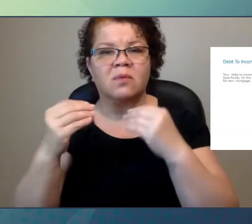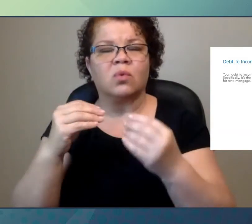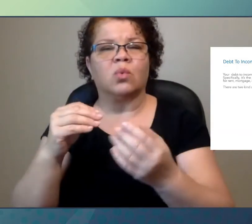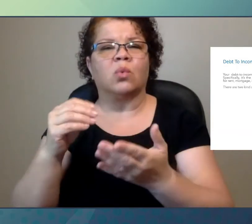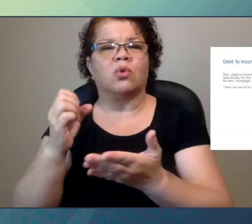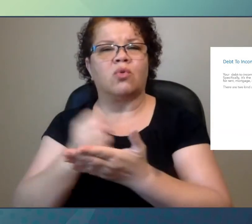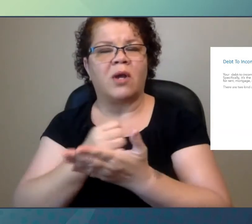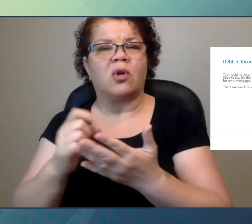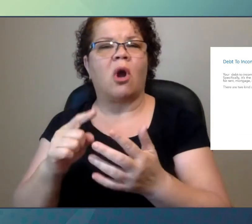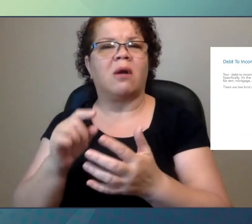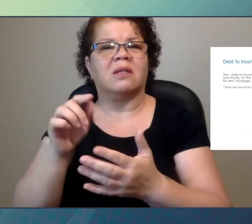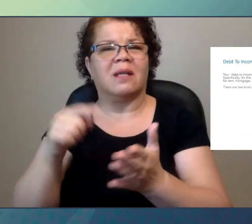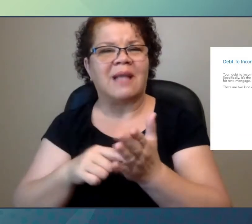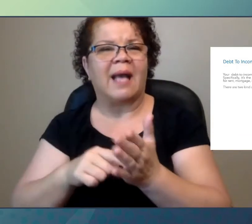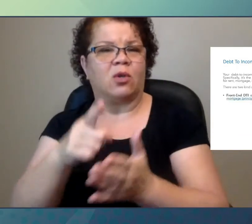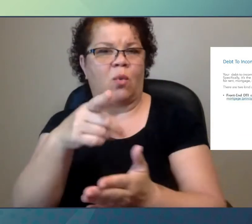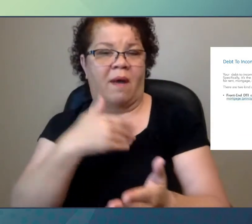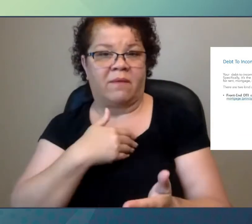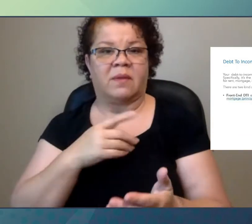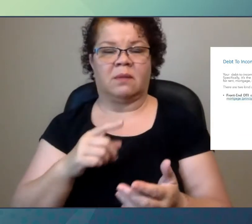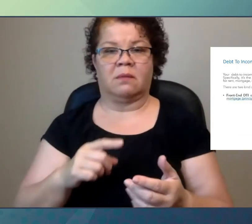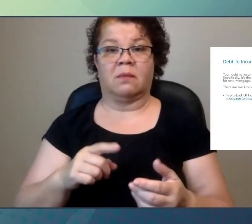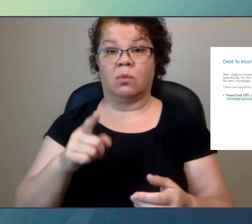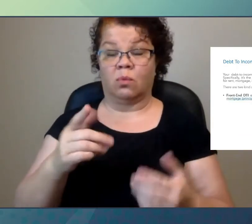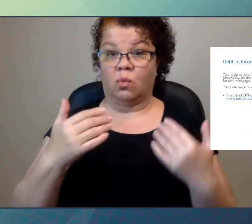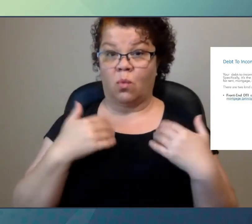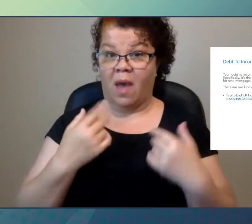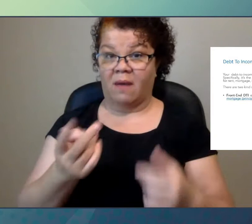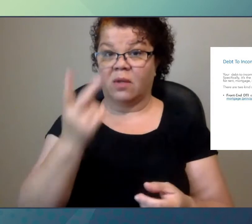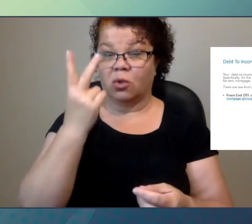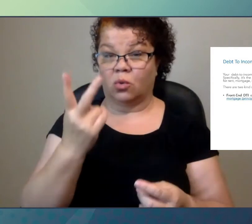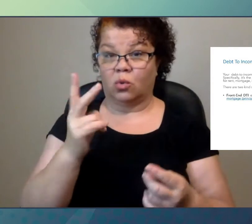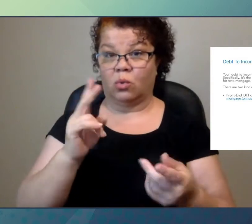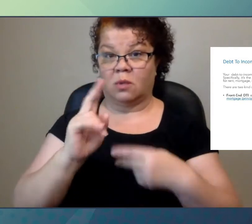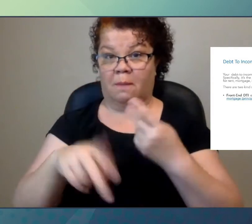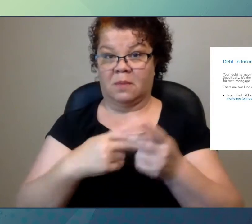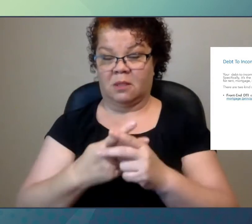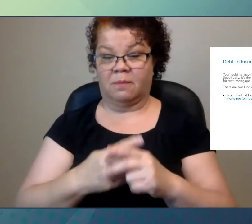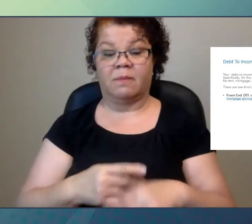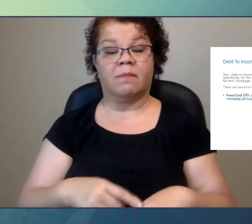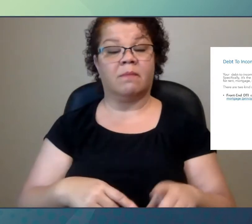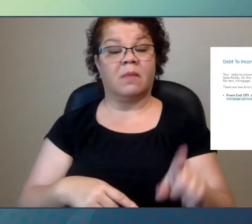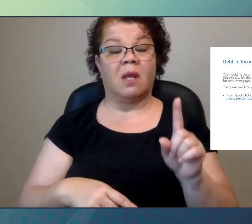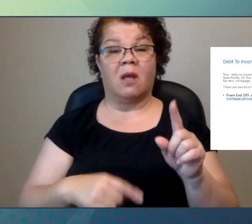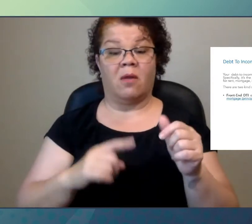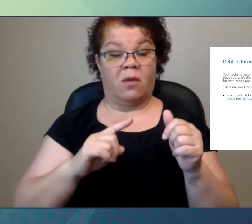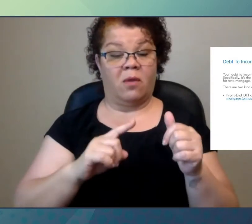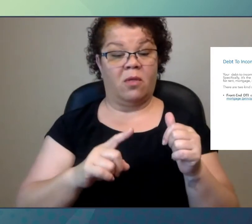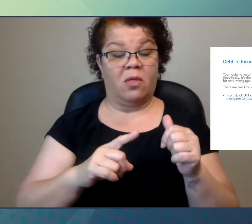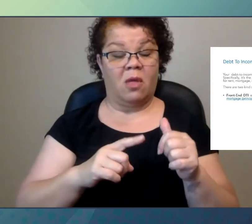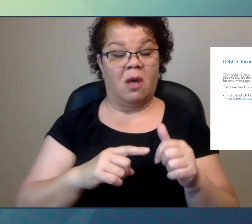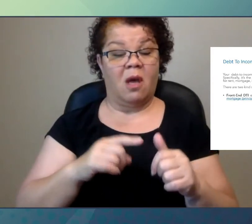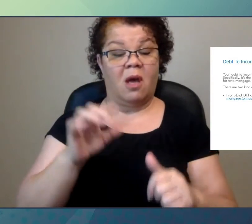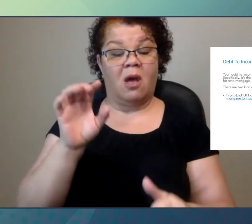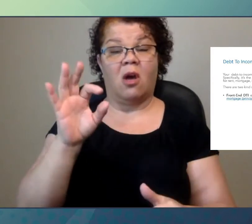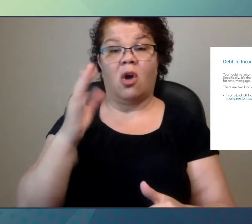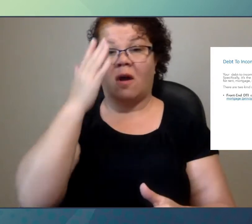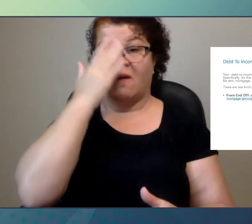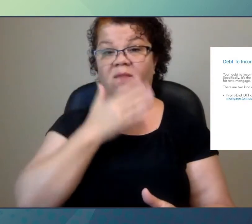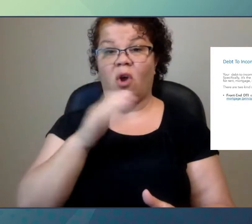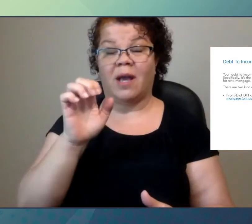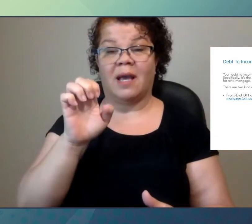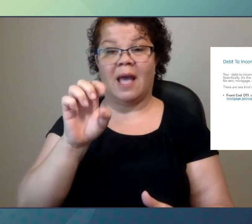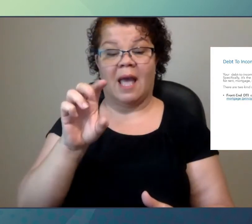that you have. So there are two kinds of debt to income ratios. There's the front end debt to income ratio, and that